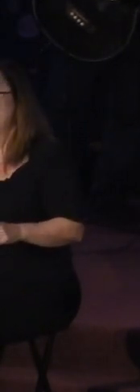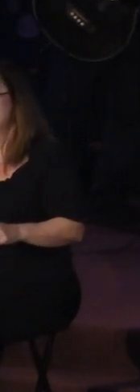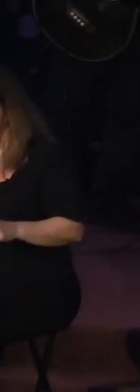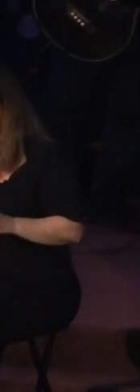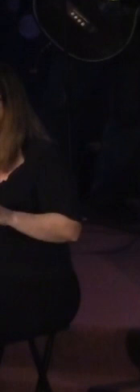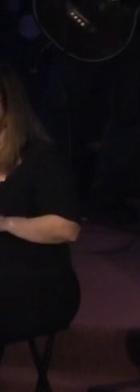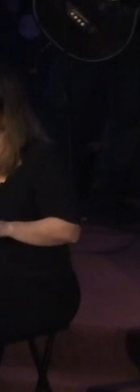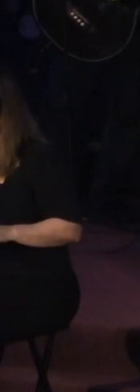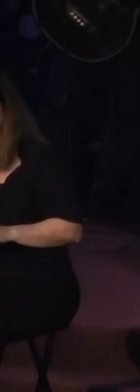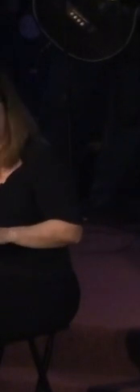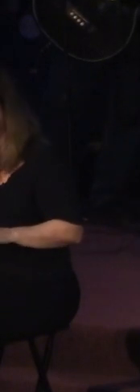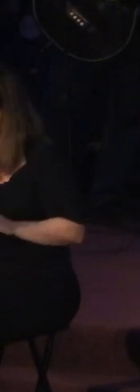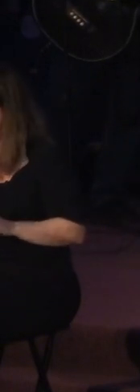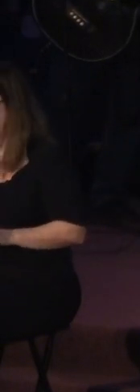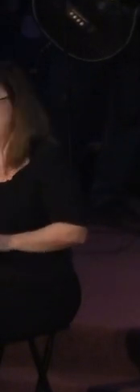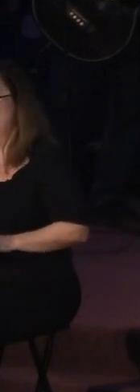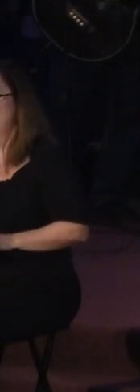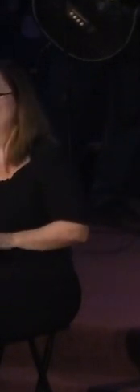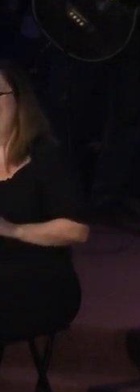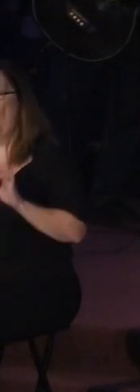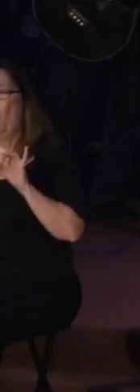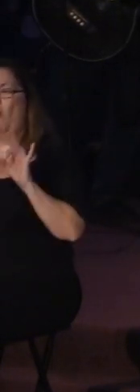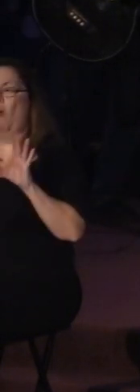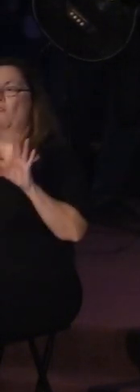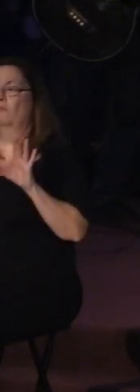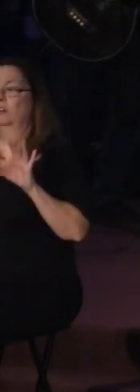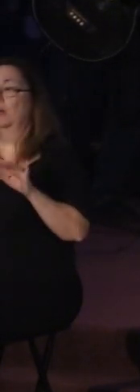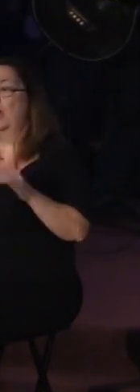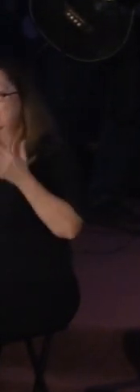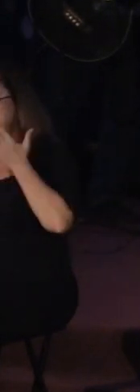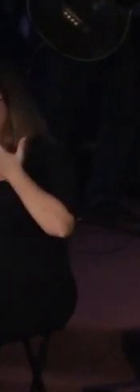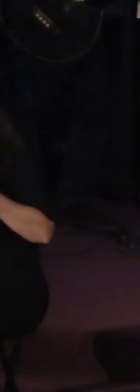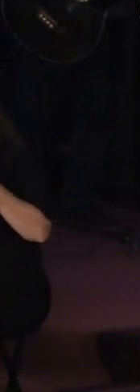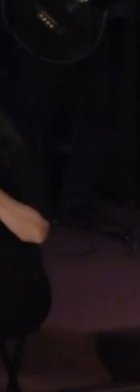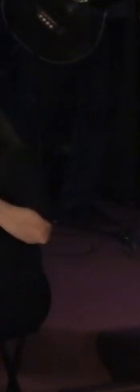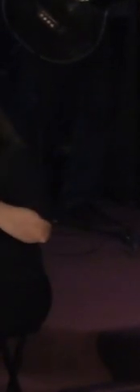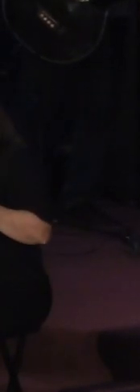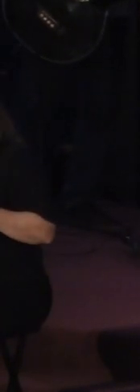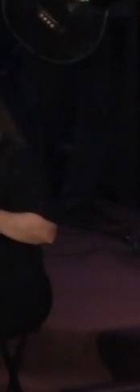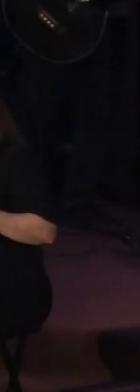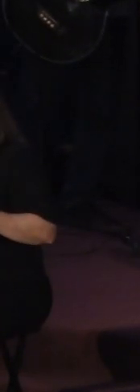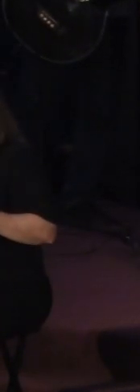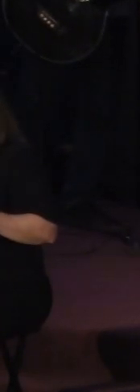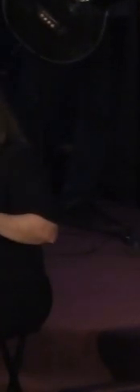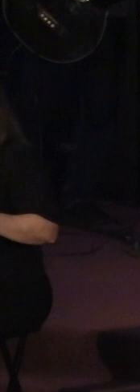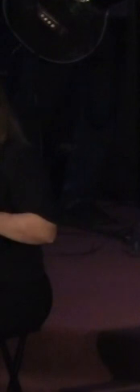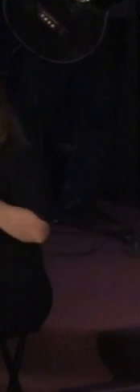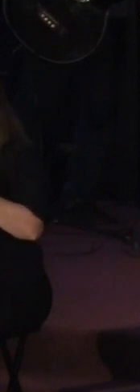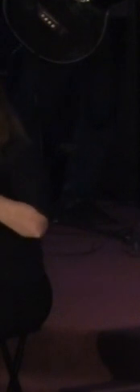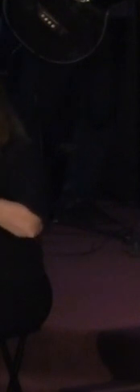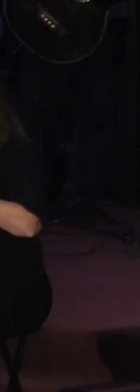that. That was awful. I was saddened to be an American. I'll be honest, when I